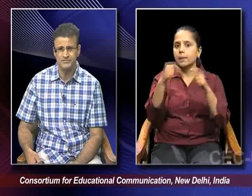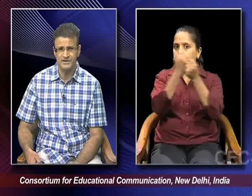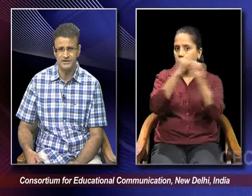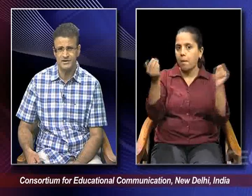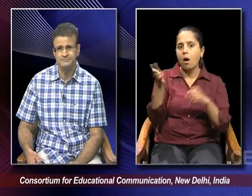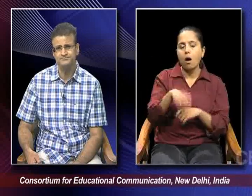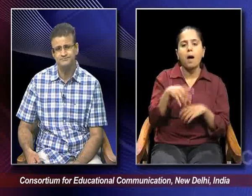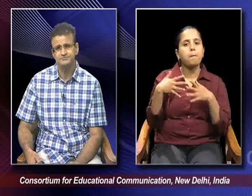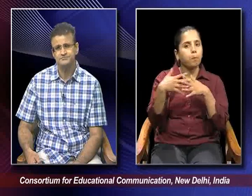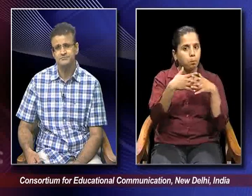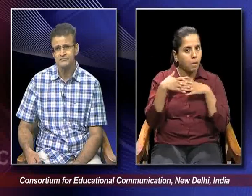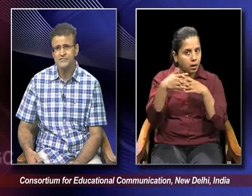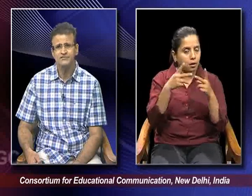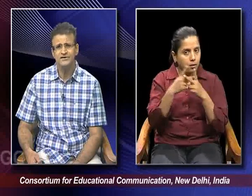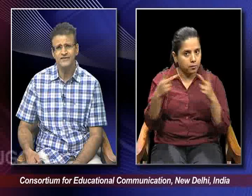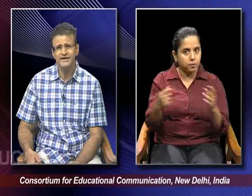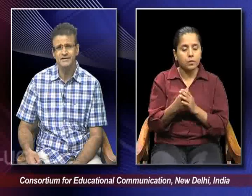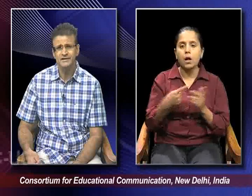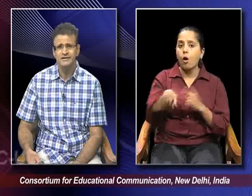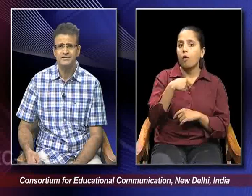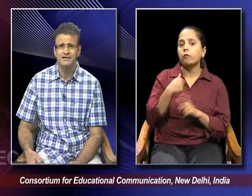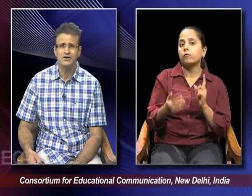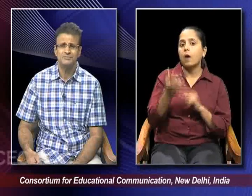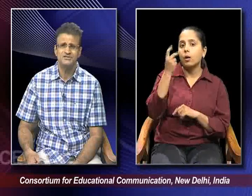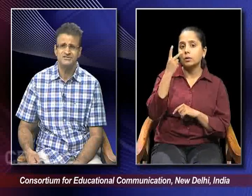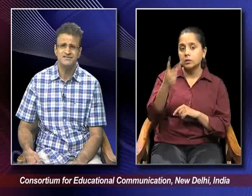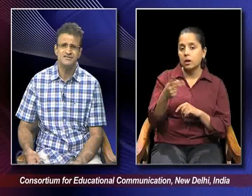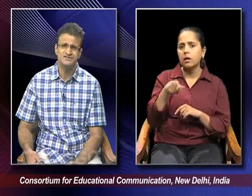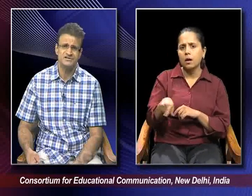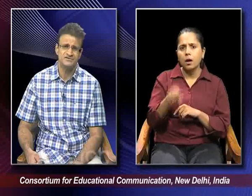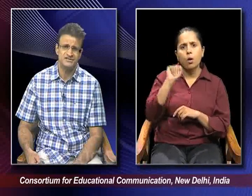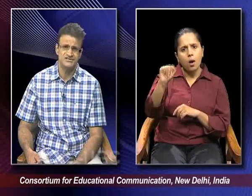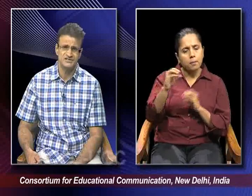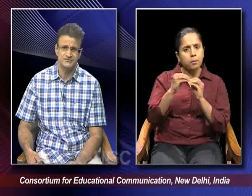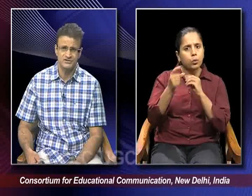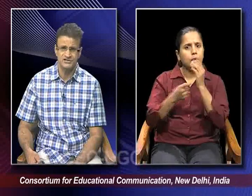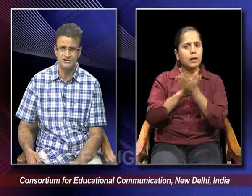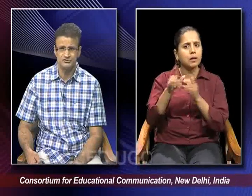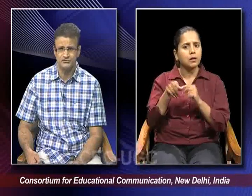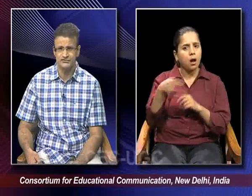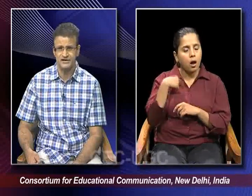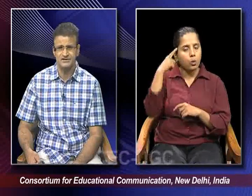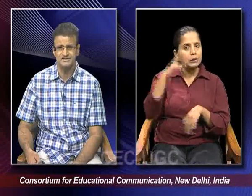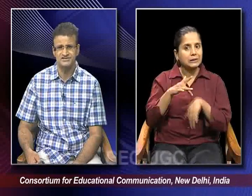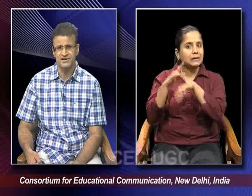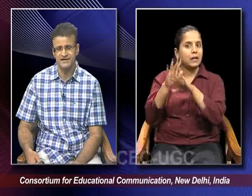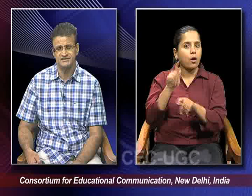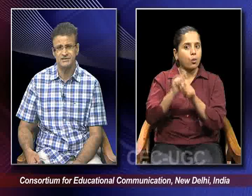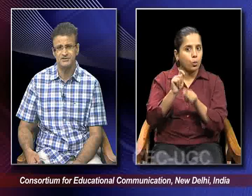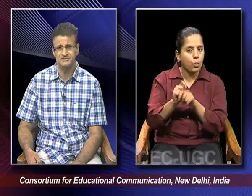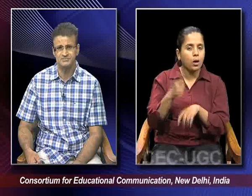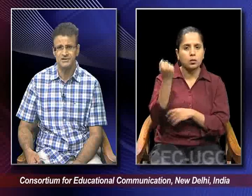from America, we find that how the British censors, they were sensitive to the themes of the workers'